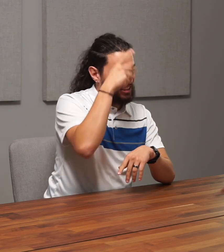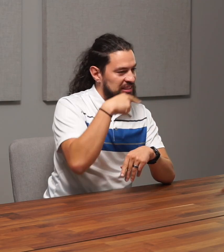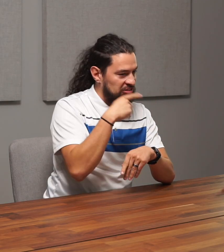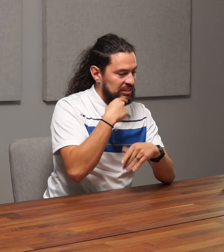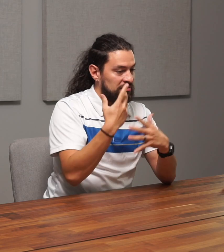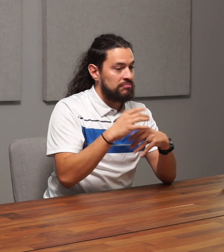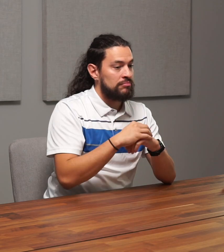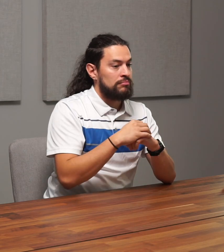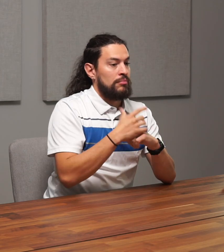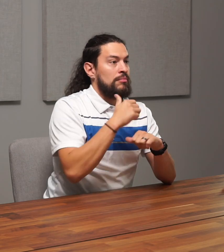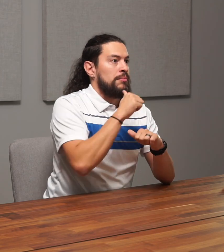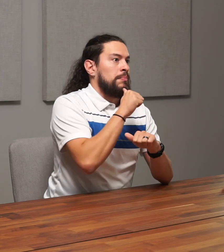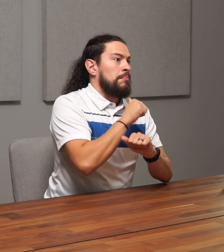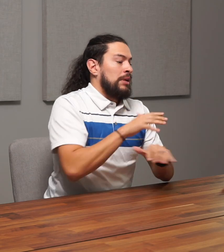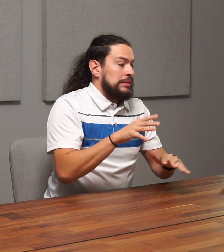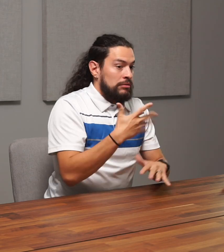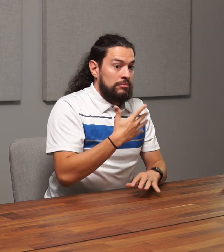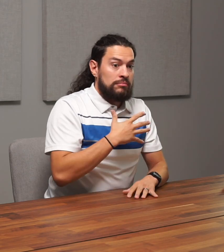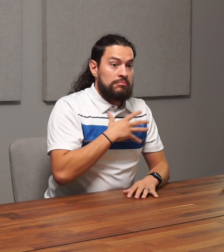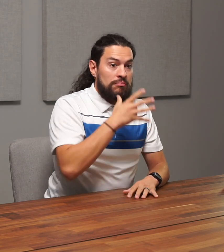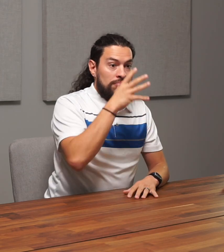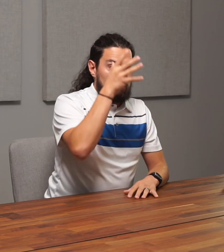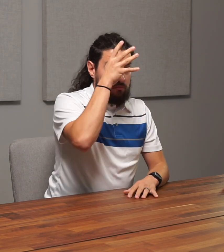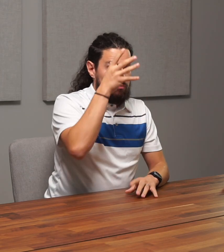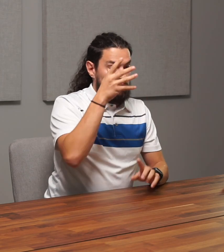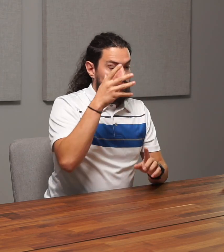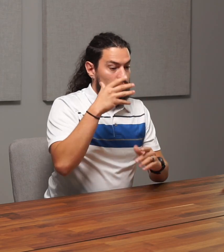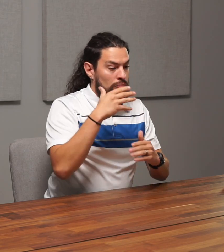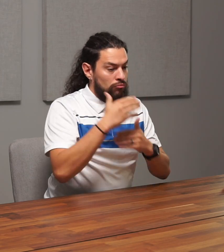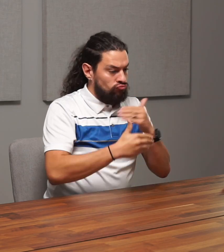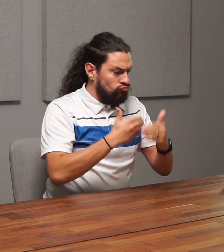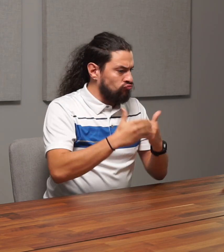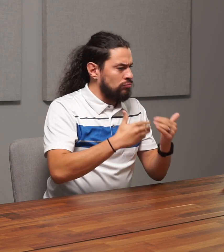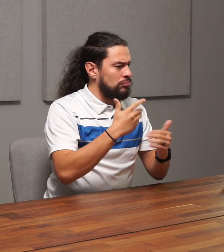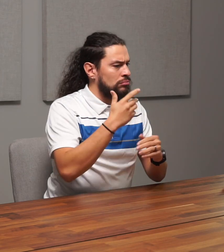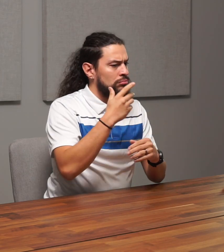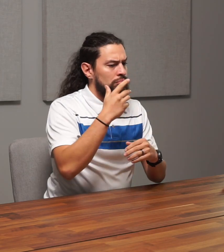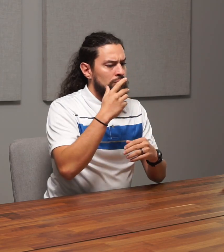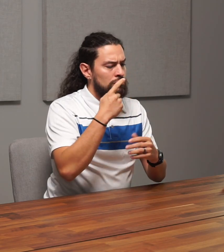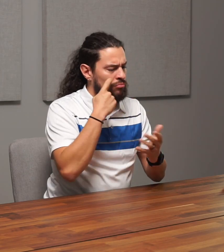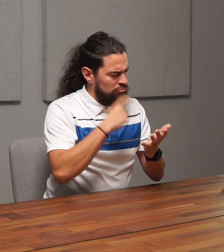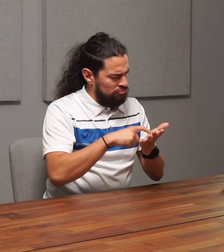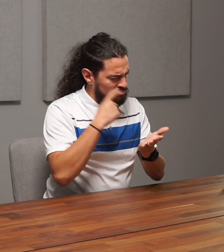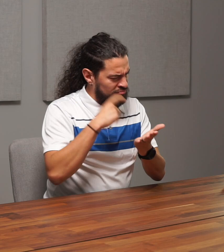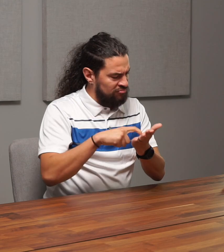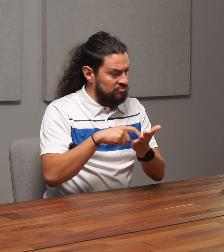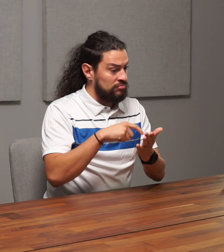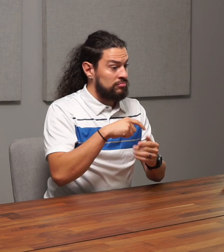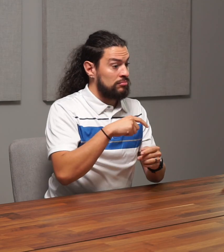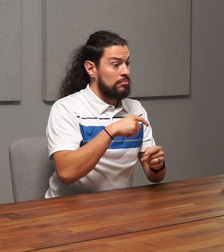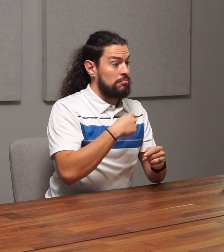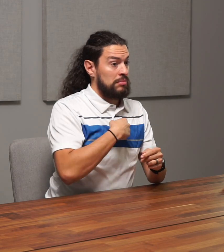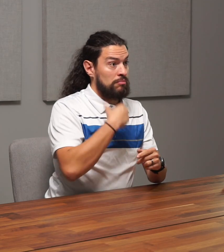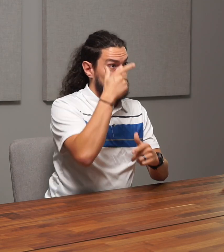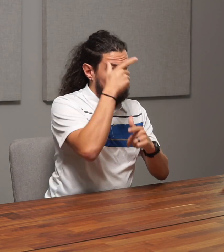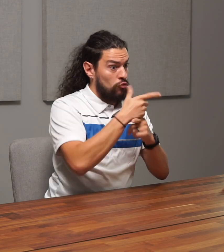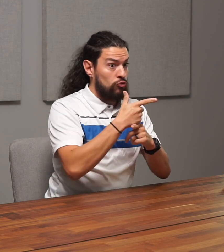well my parents are hearing my sister is hearing my brother and i are deaf so my parents started to notice